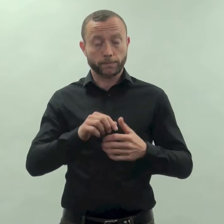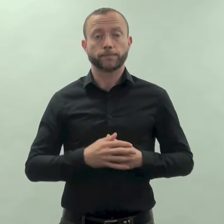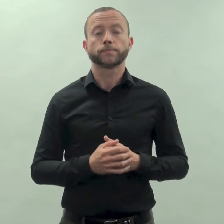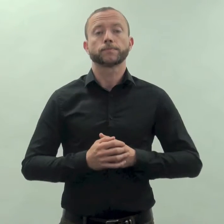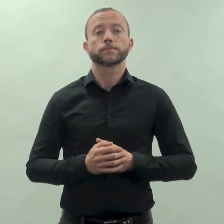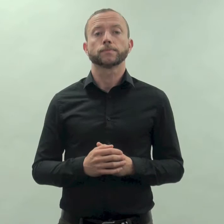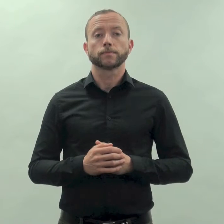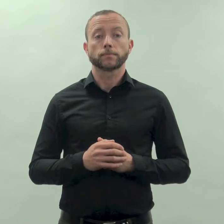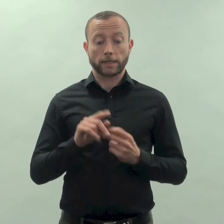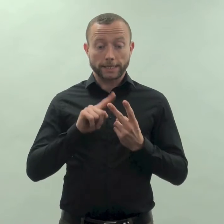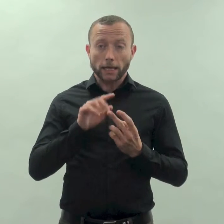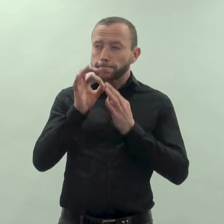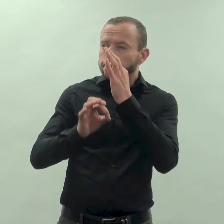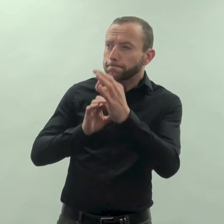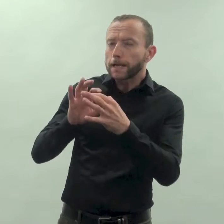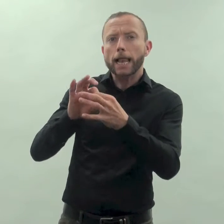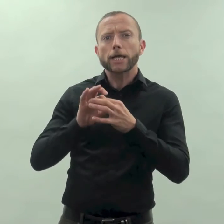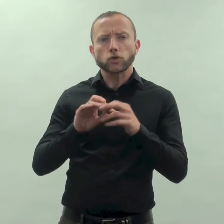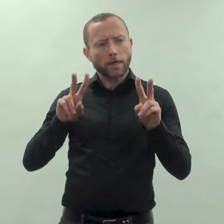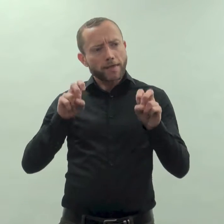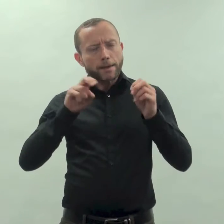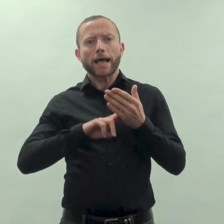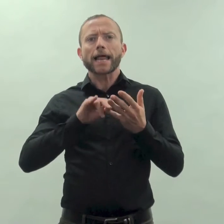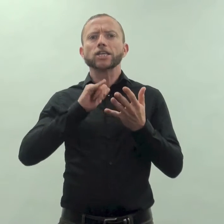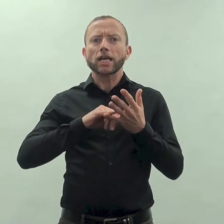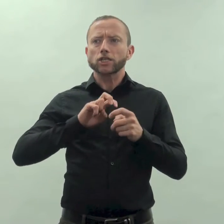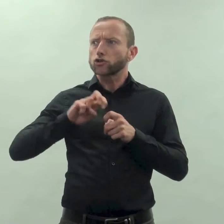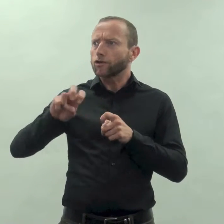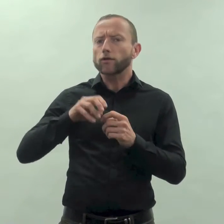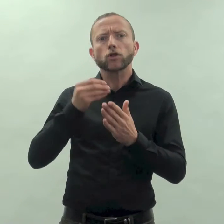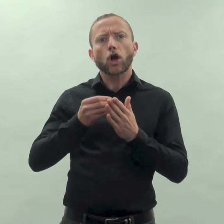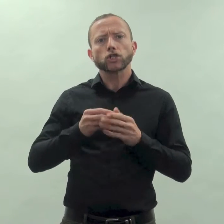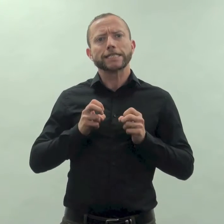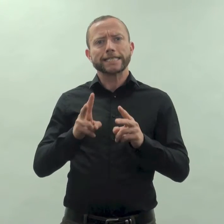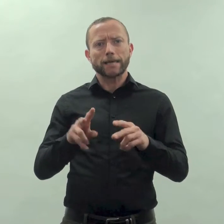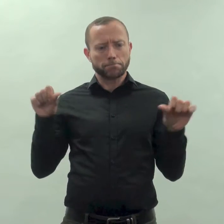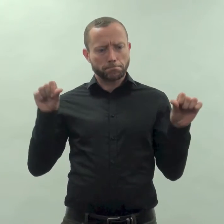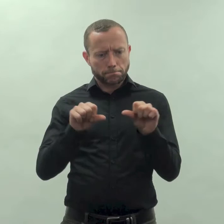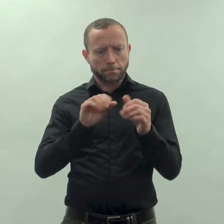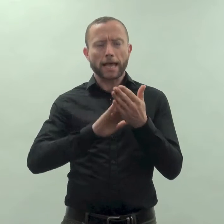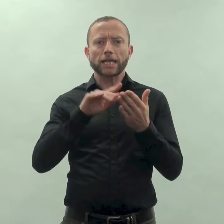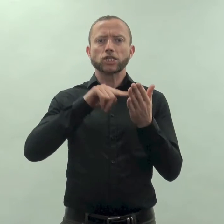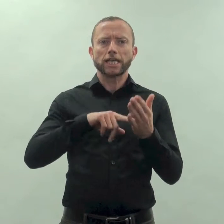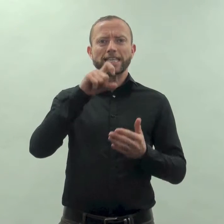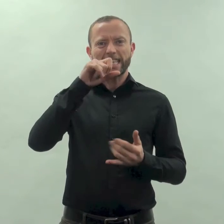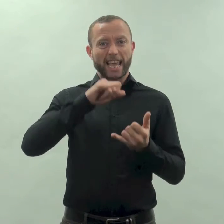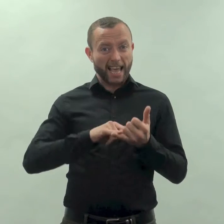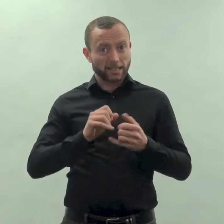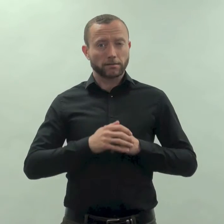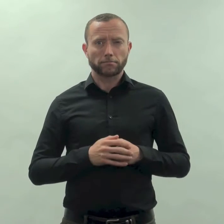June 2016. The second survey is about the NHS Healthcare Travel Cost Scheme, HTCS.